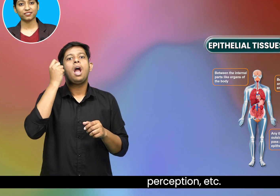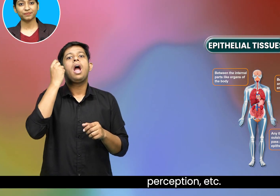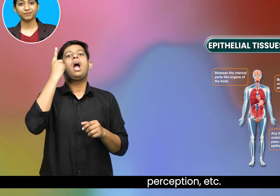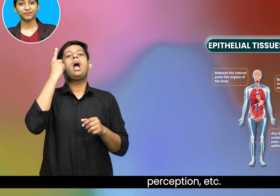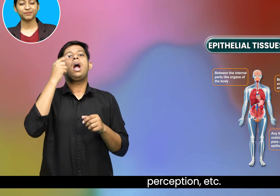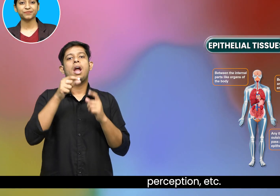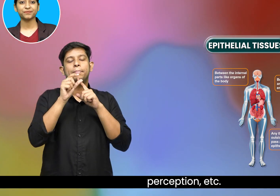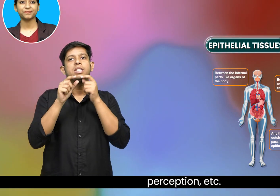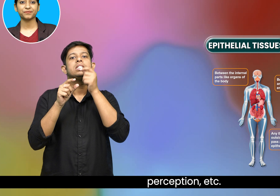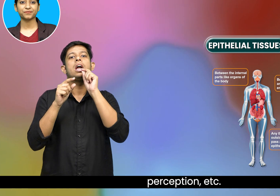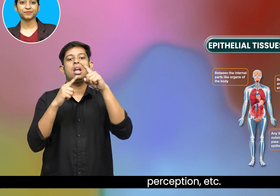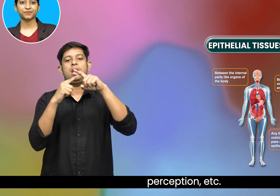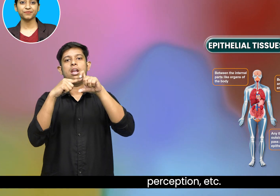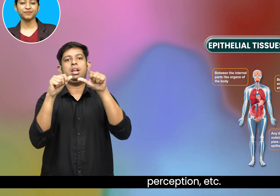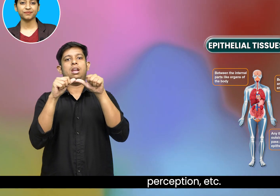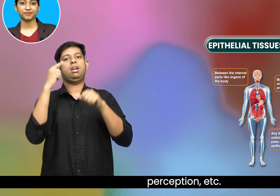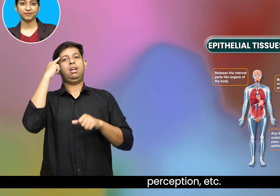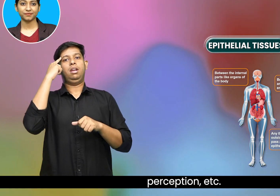Etc.